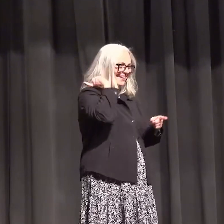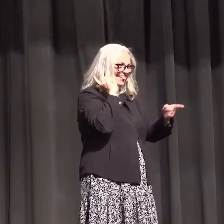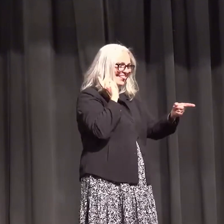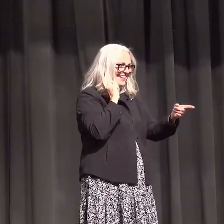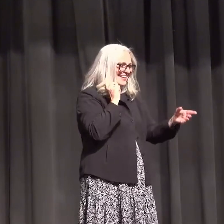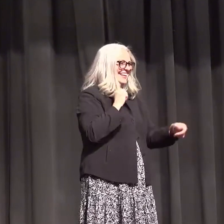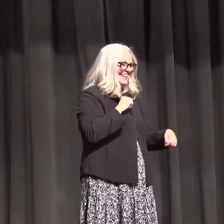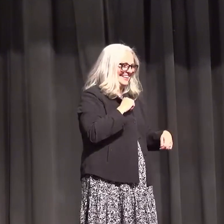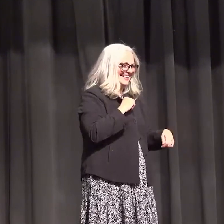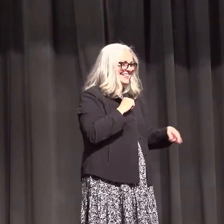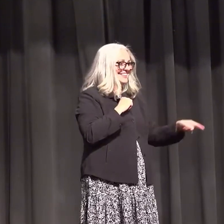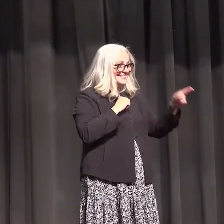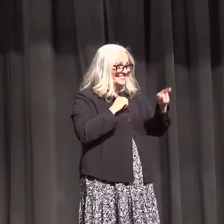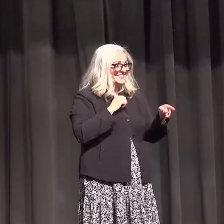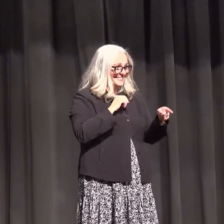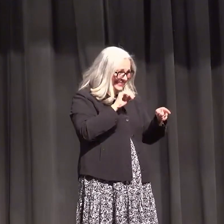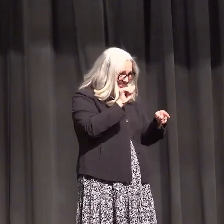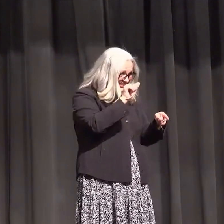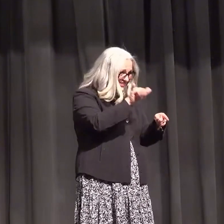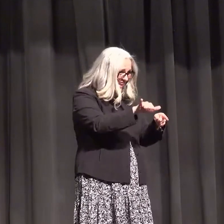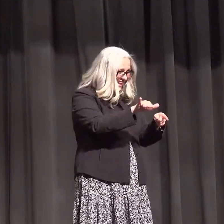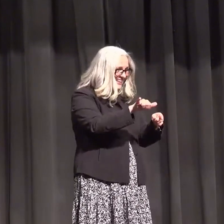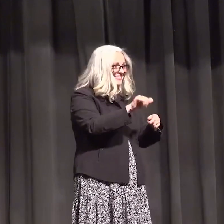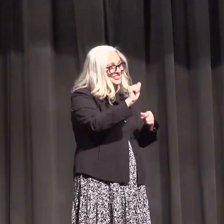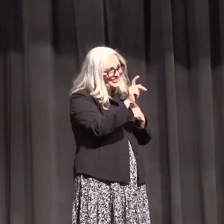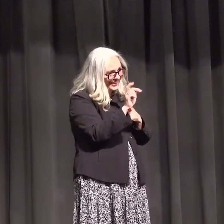history of OSD. Thank you so much, Daniel.